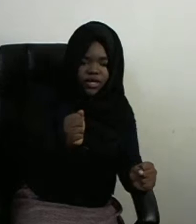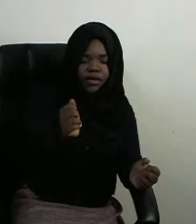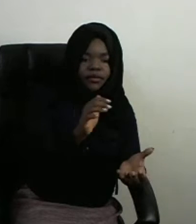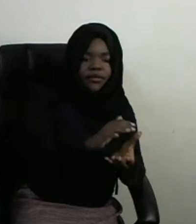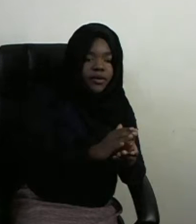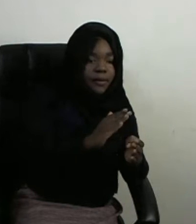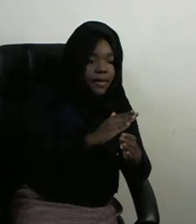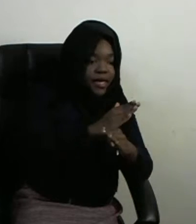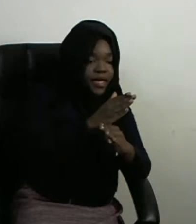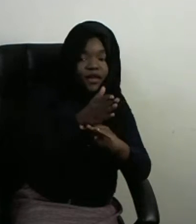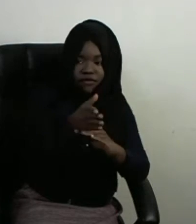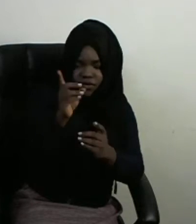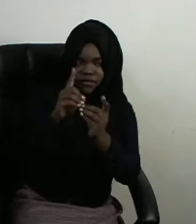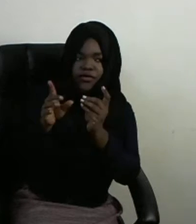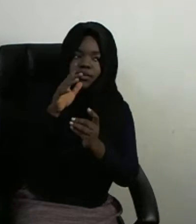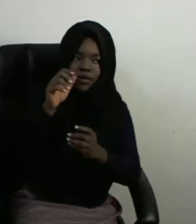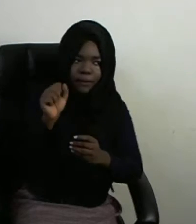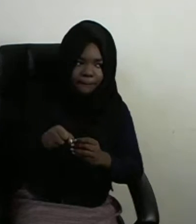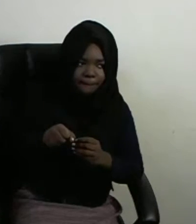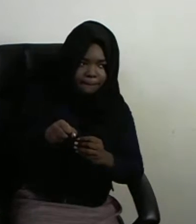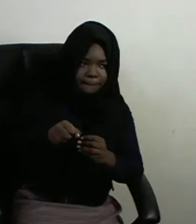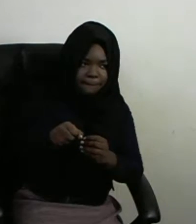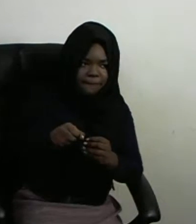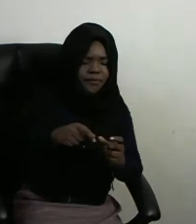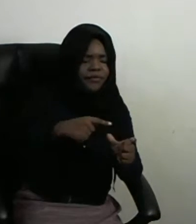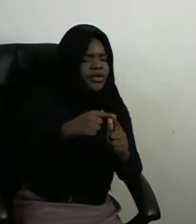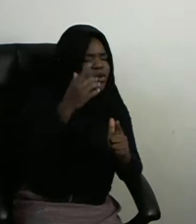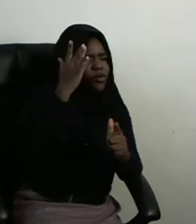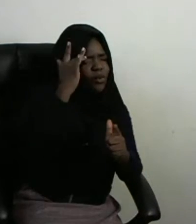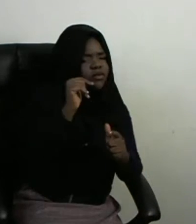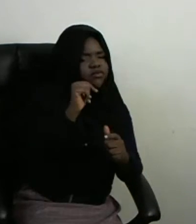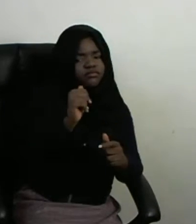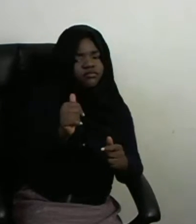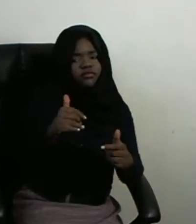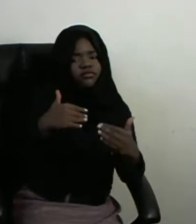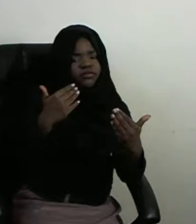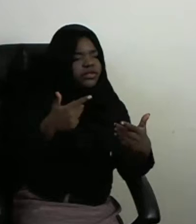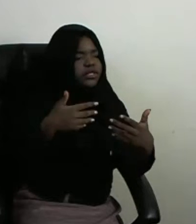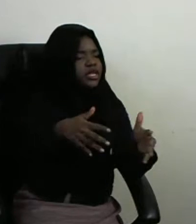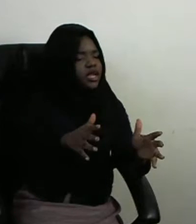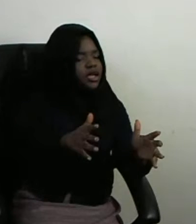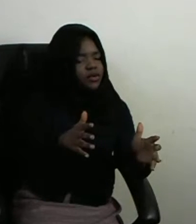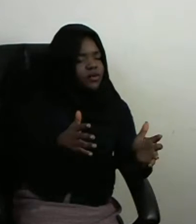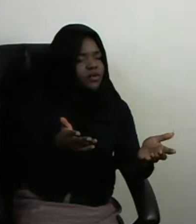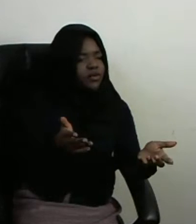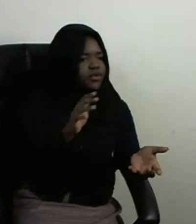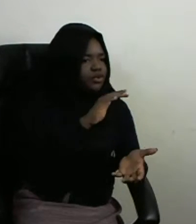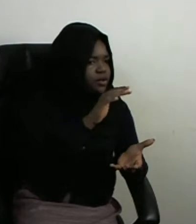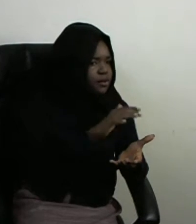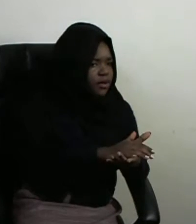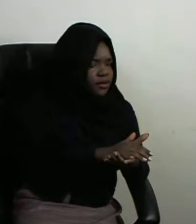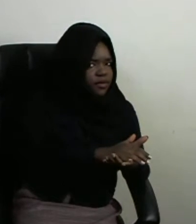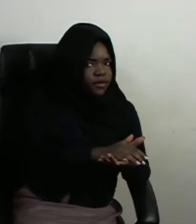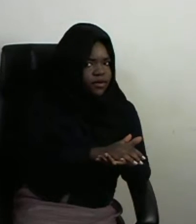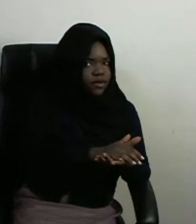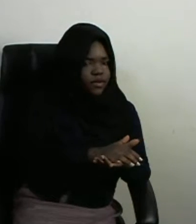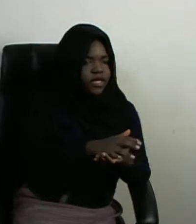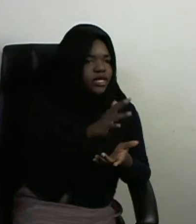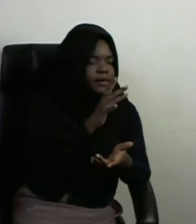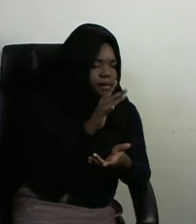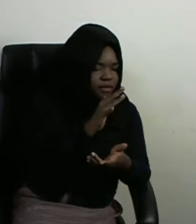after divorcing the mother, why not allowed to marry